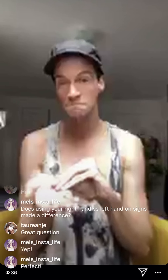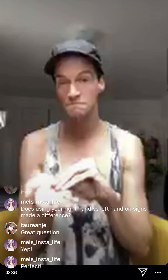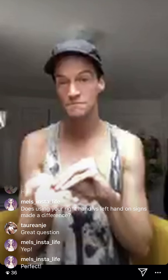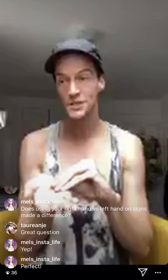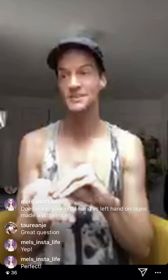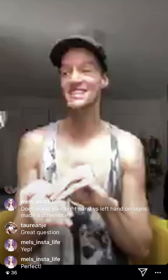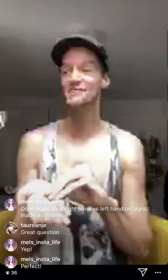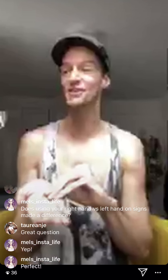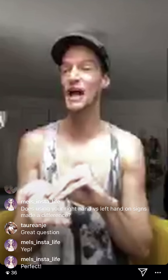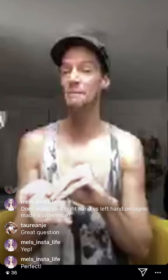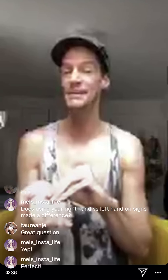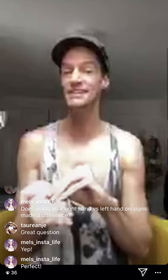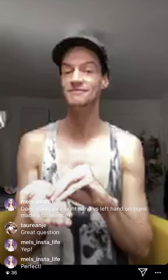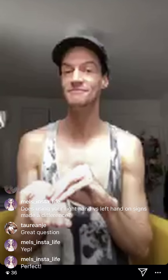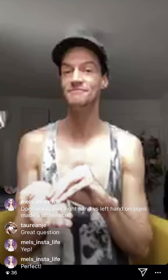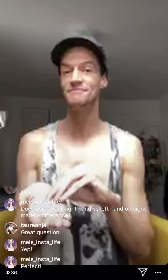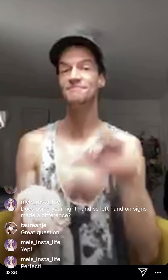Show me the sign for copy.